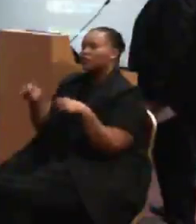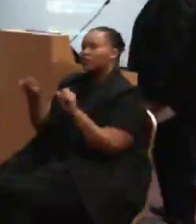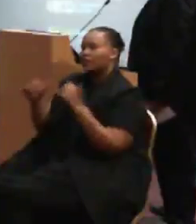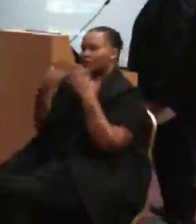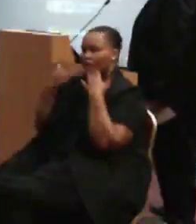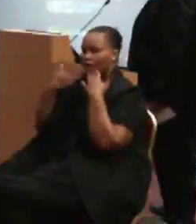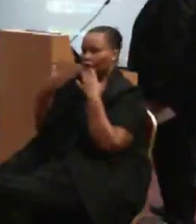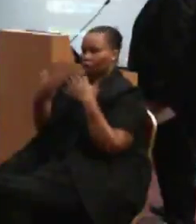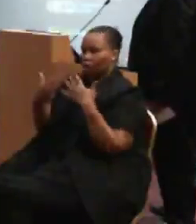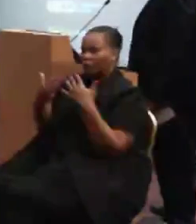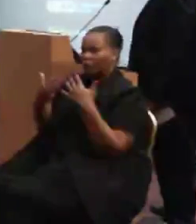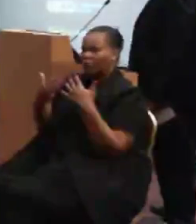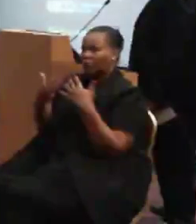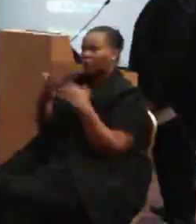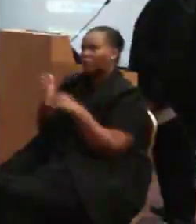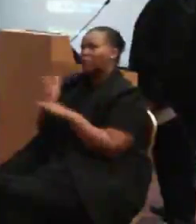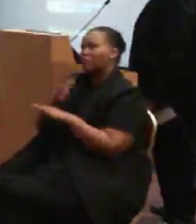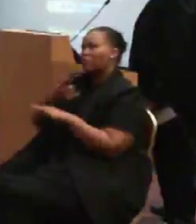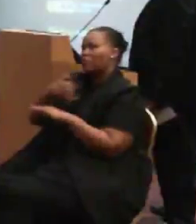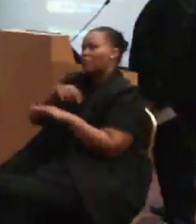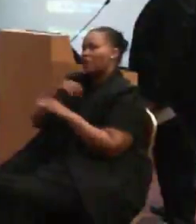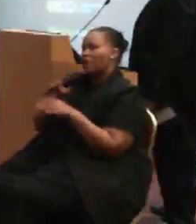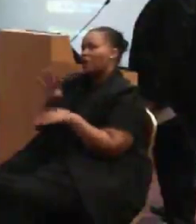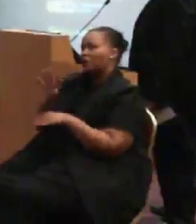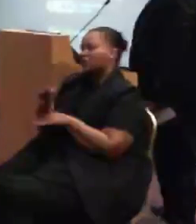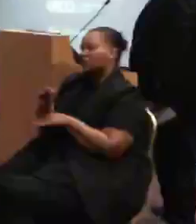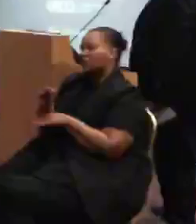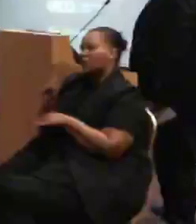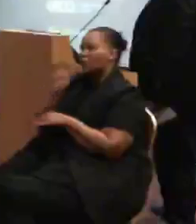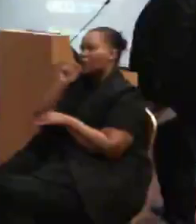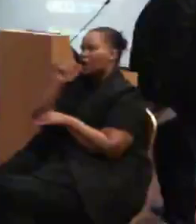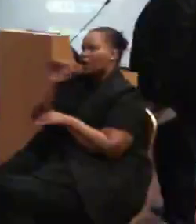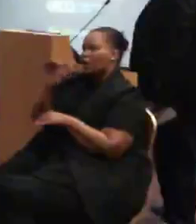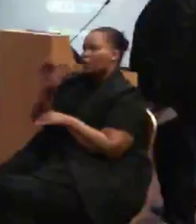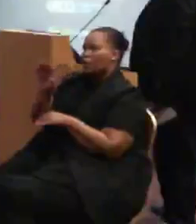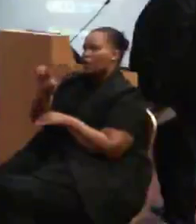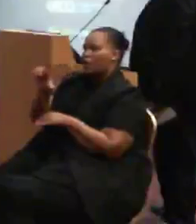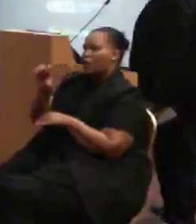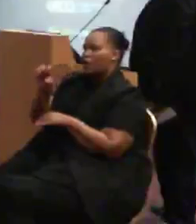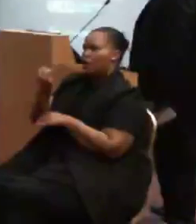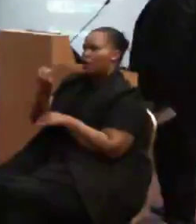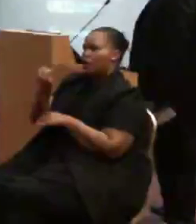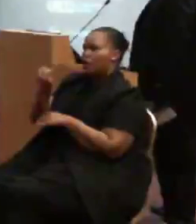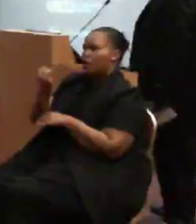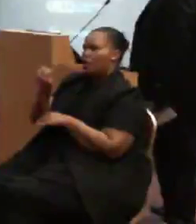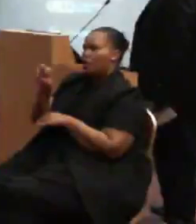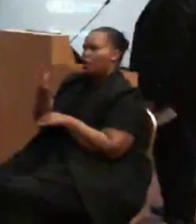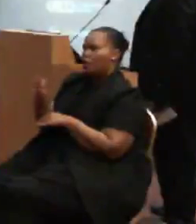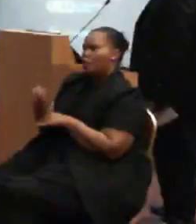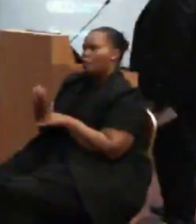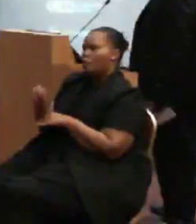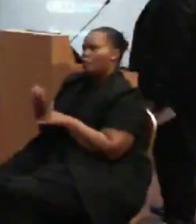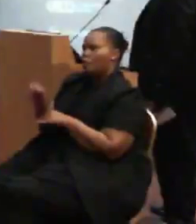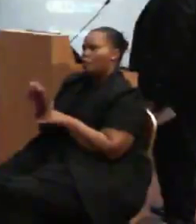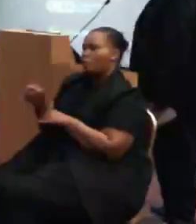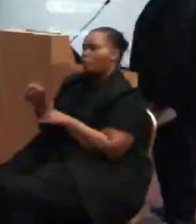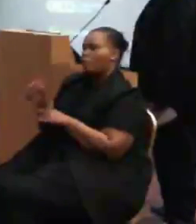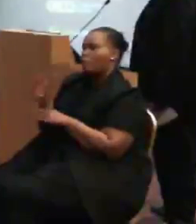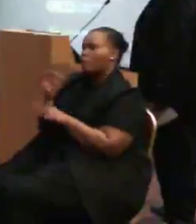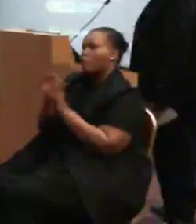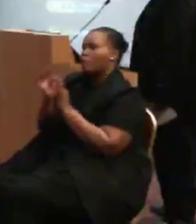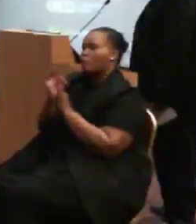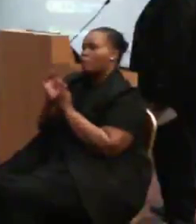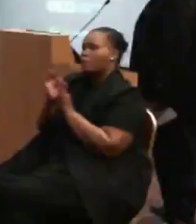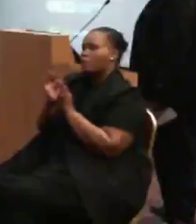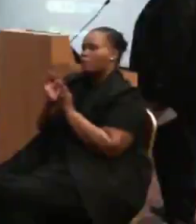Chair, we've previously requested Mr. Blom to at least give an indication of